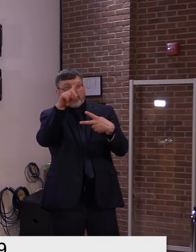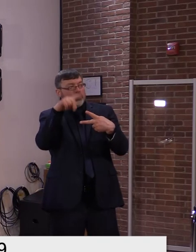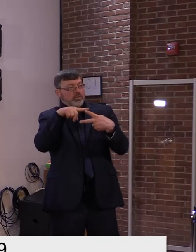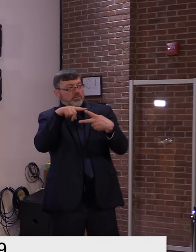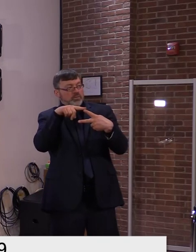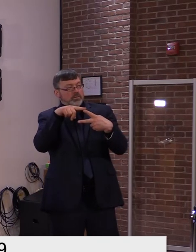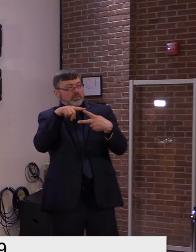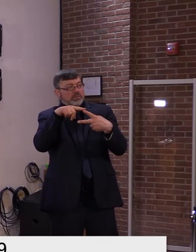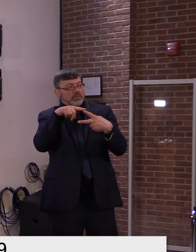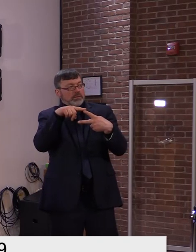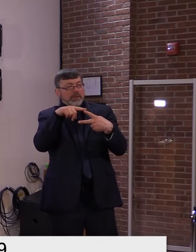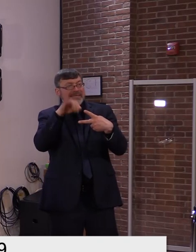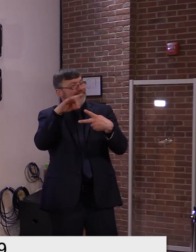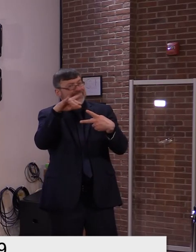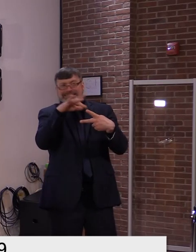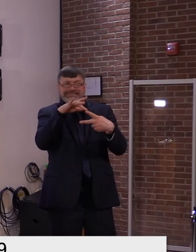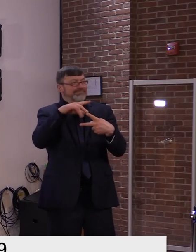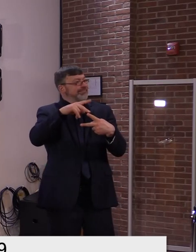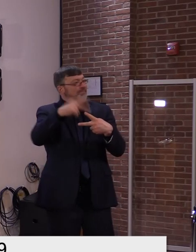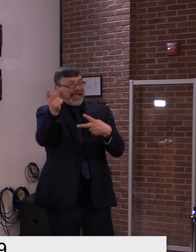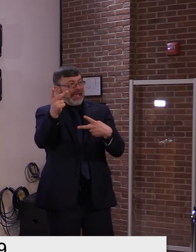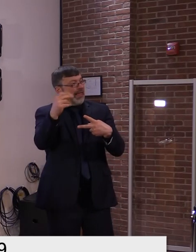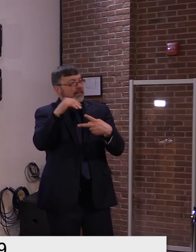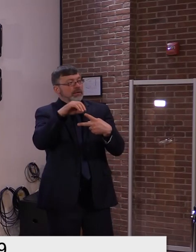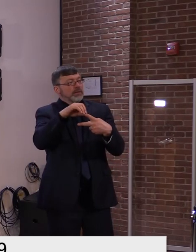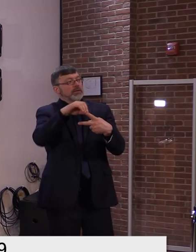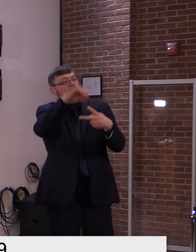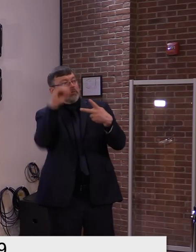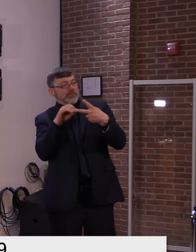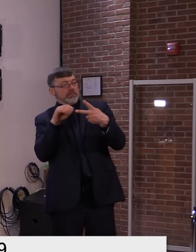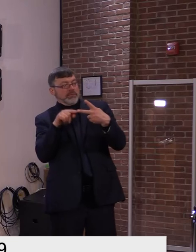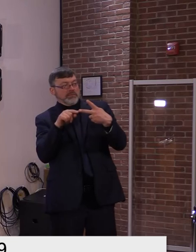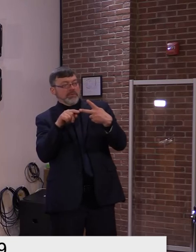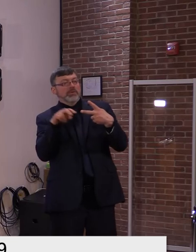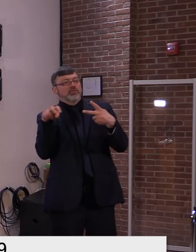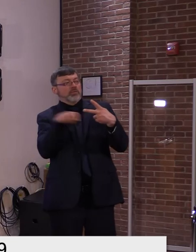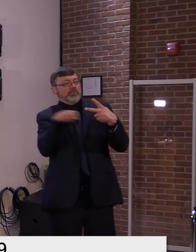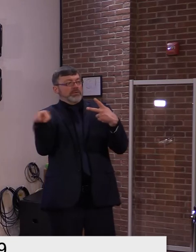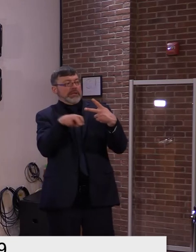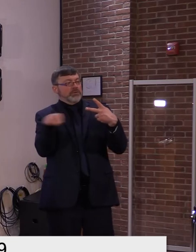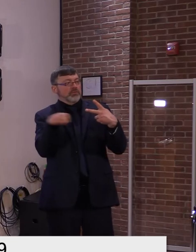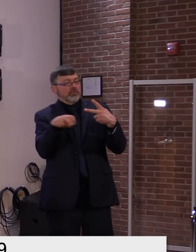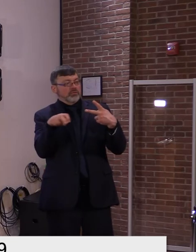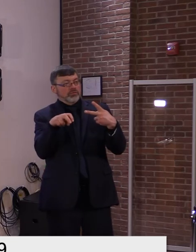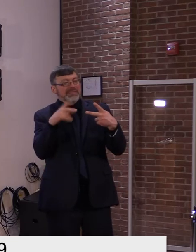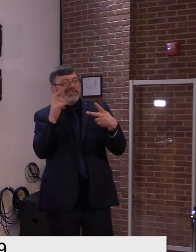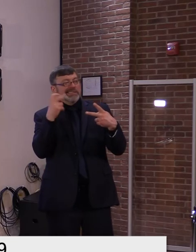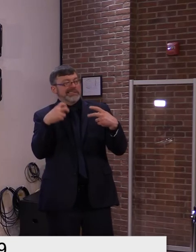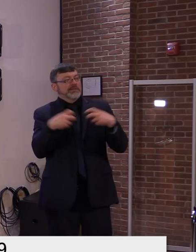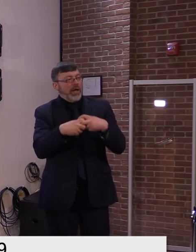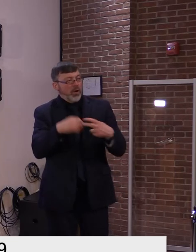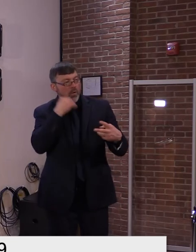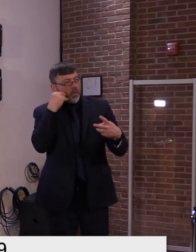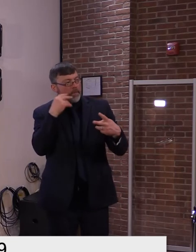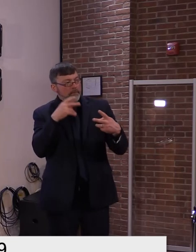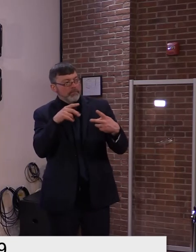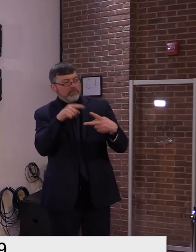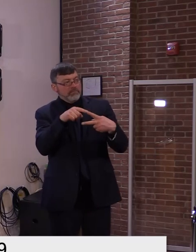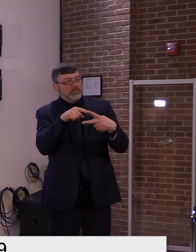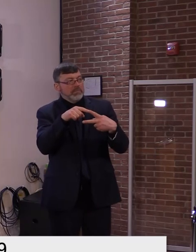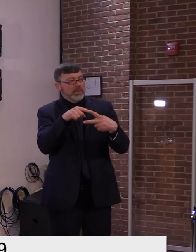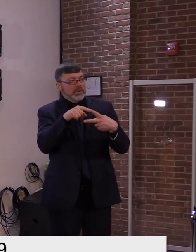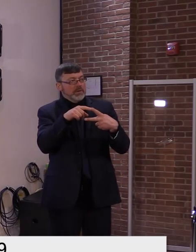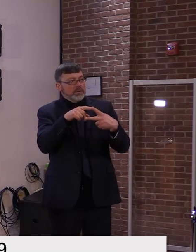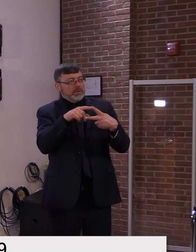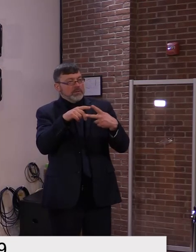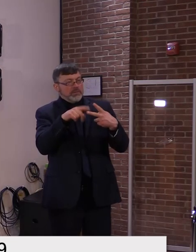he's homebound, get to there. But this sounds like a transportation issue more than a homebound issue. I would urge him to go ahead and call